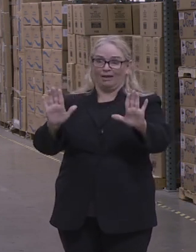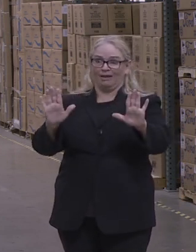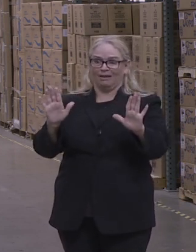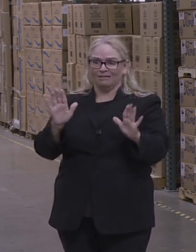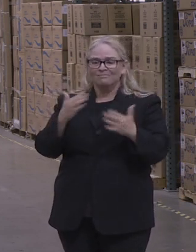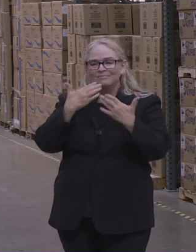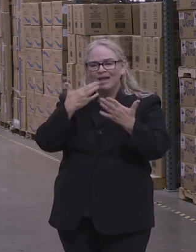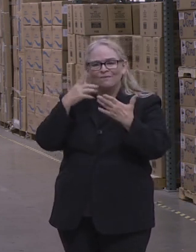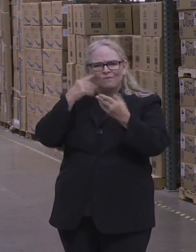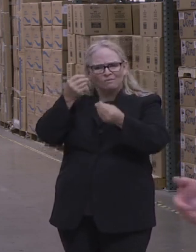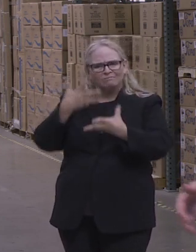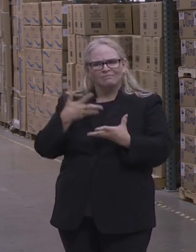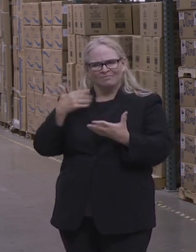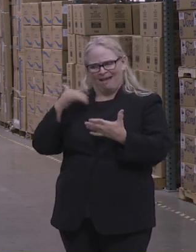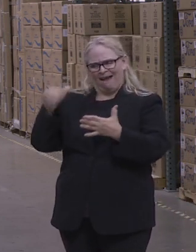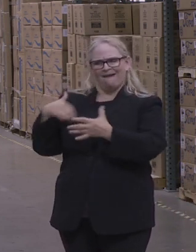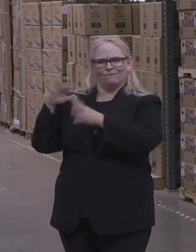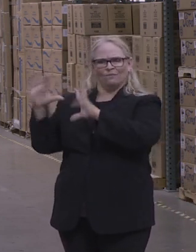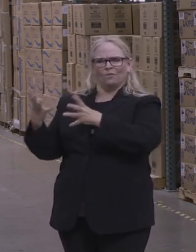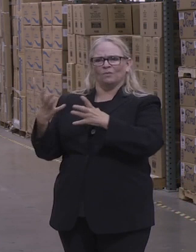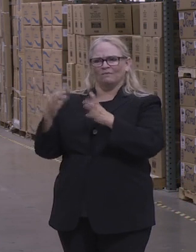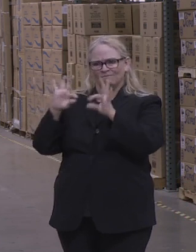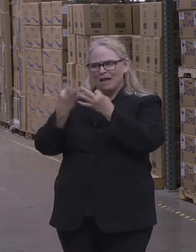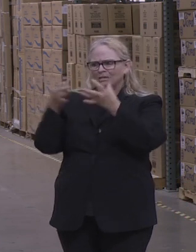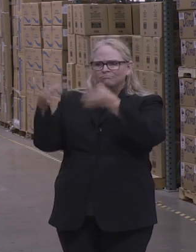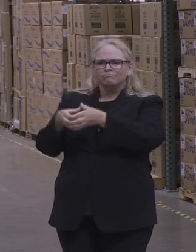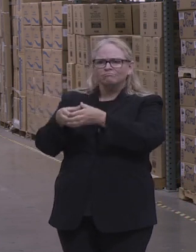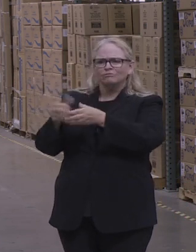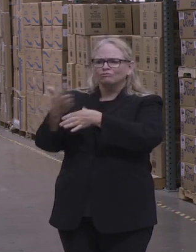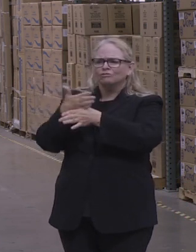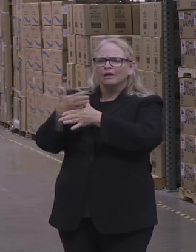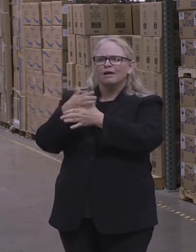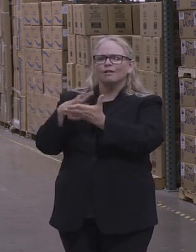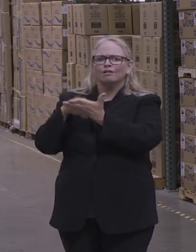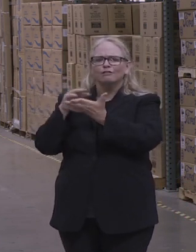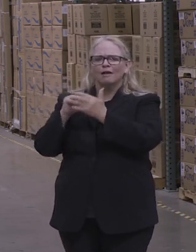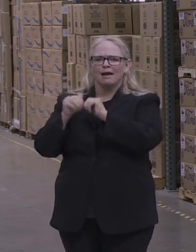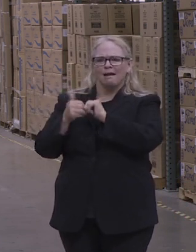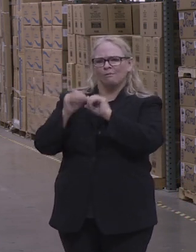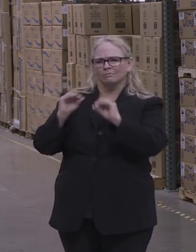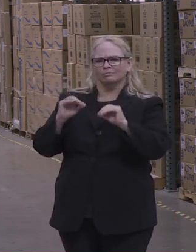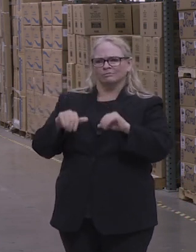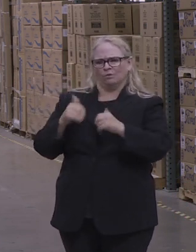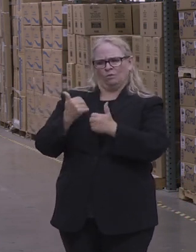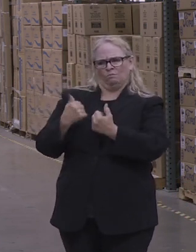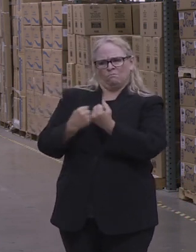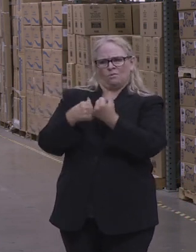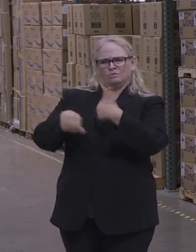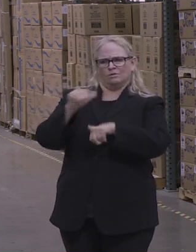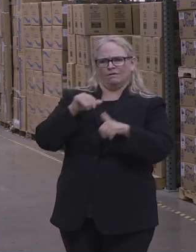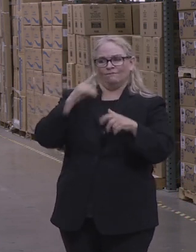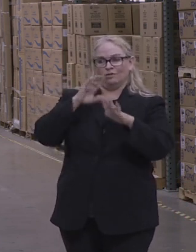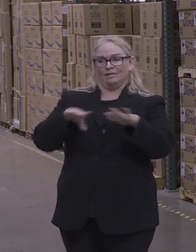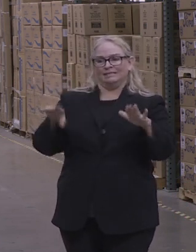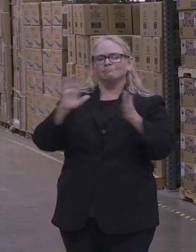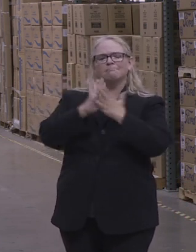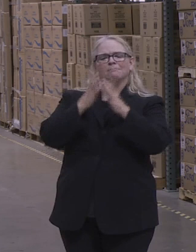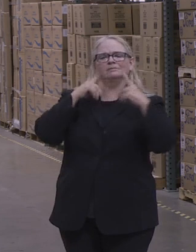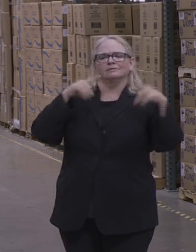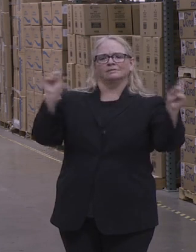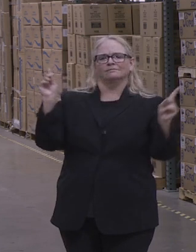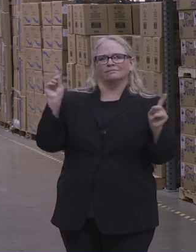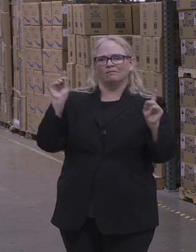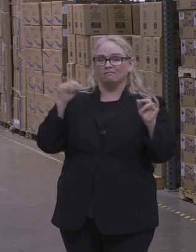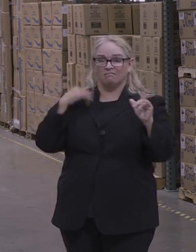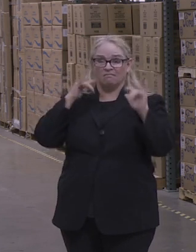people, families coming together and sharing ideas and insights. That is exactly what one would expect in this environment, and one